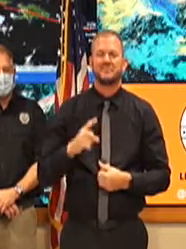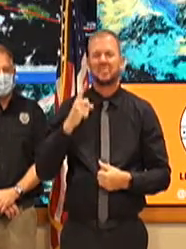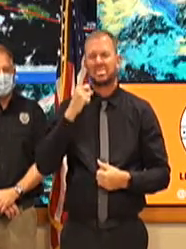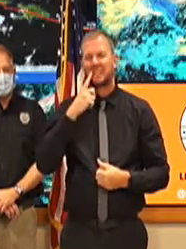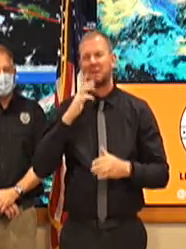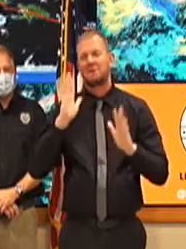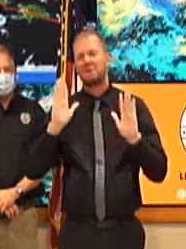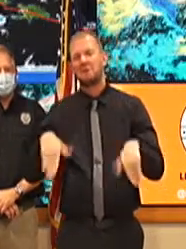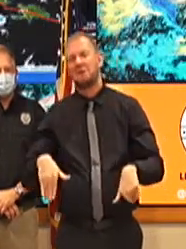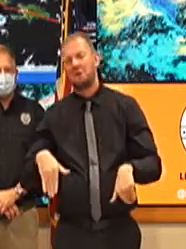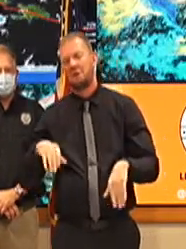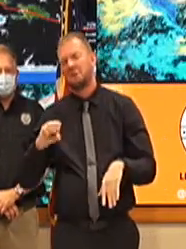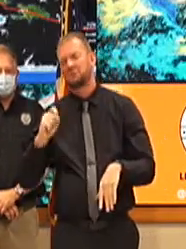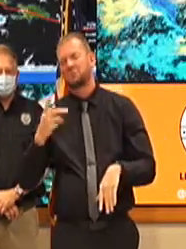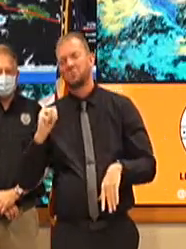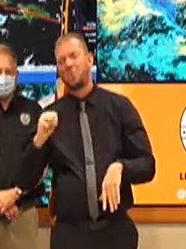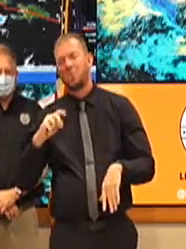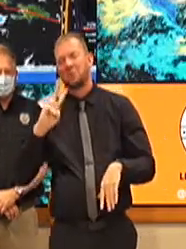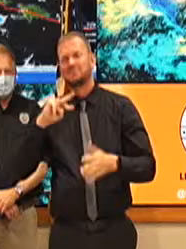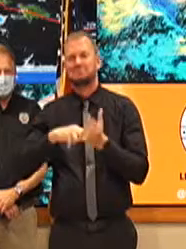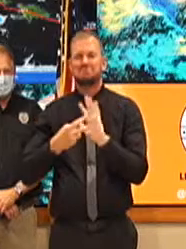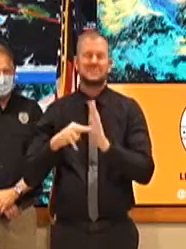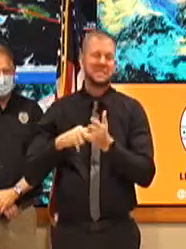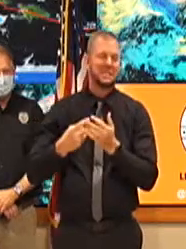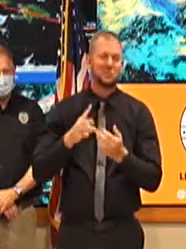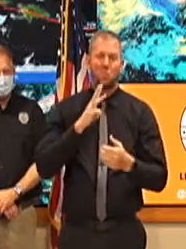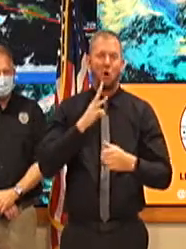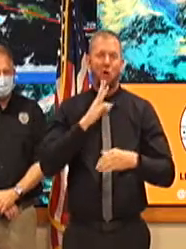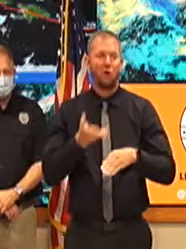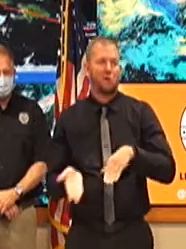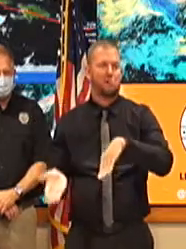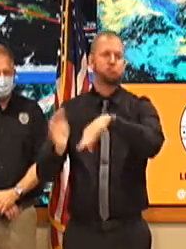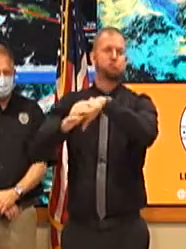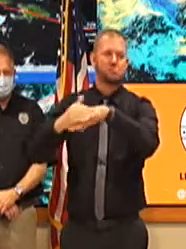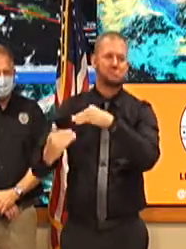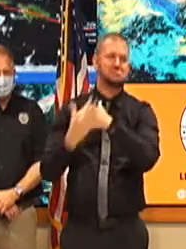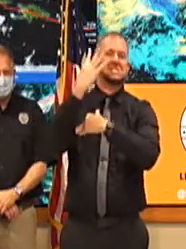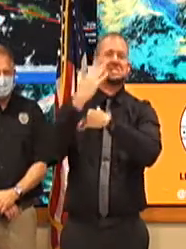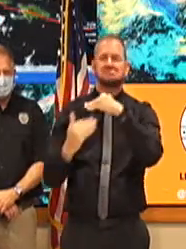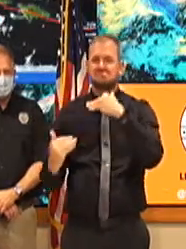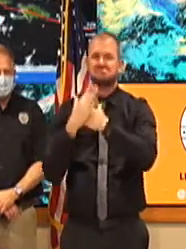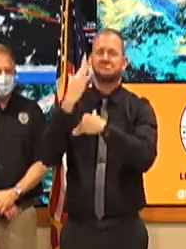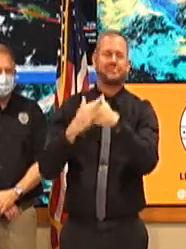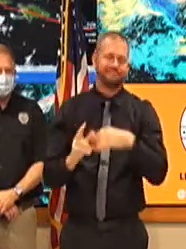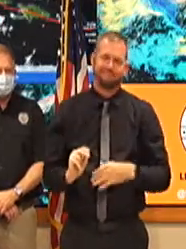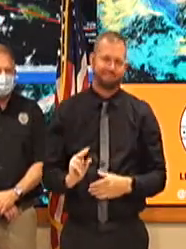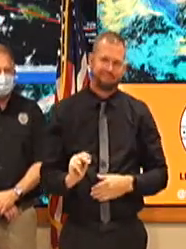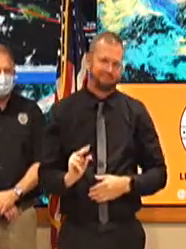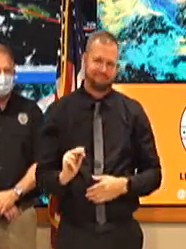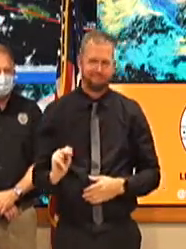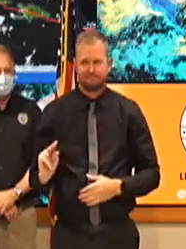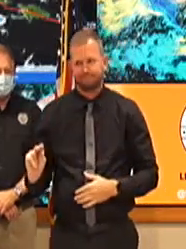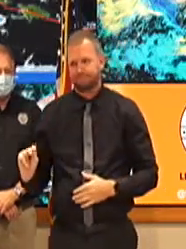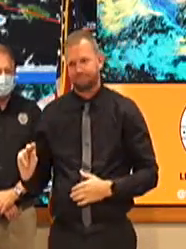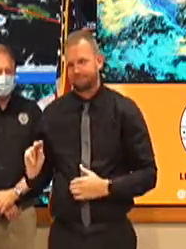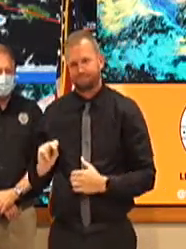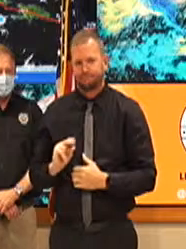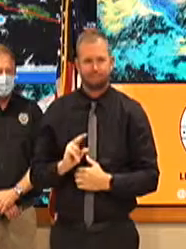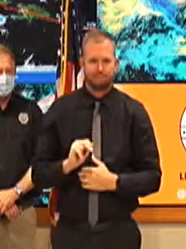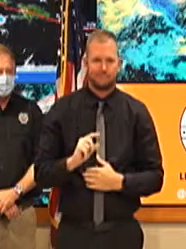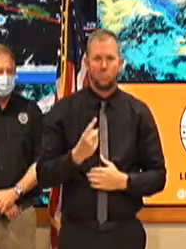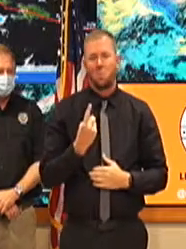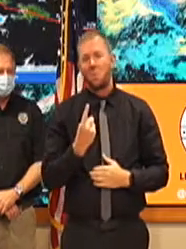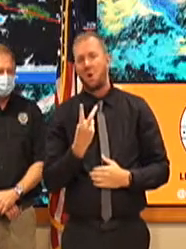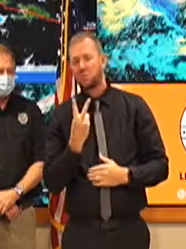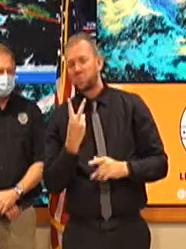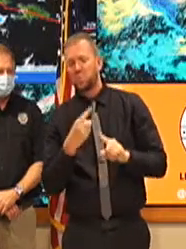you can't outrun it at the last minute. Just 1 to 3 feet of storm surge is enough to knock folks off their feet.